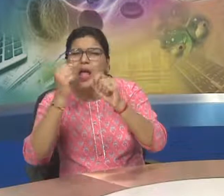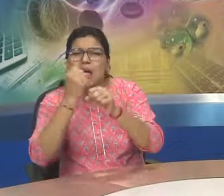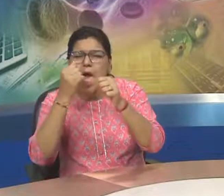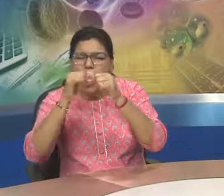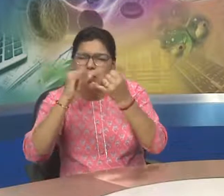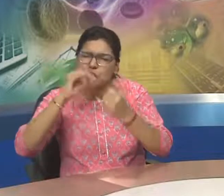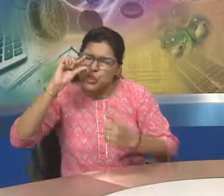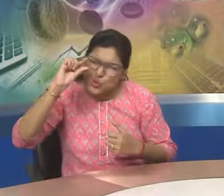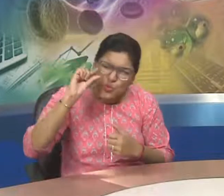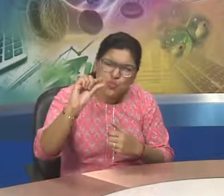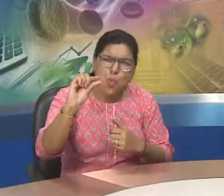minus